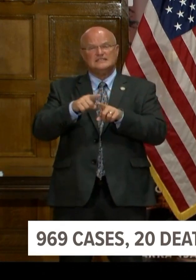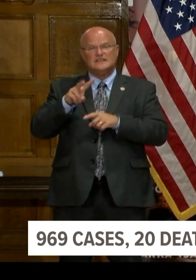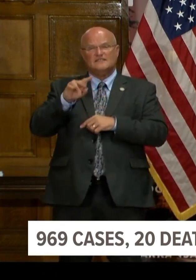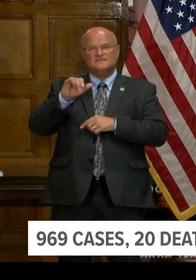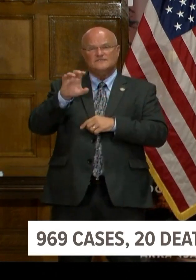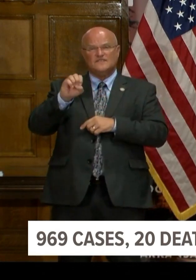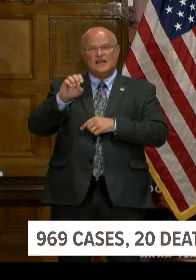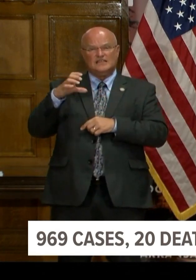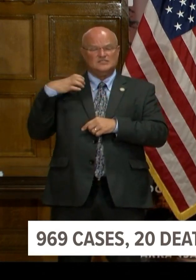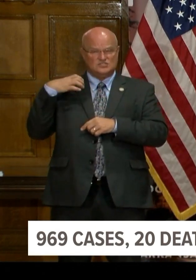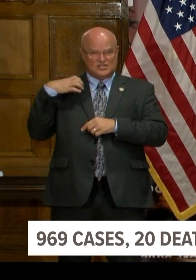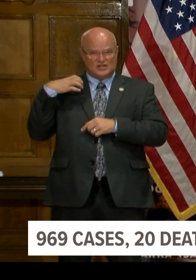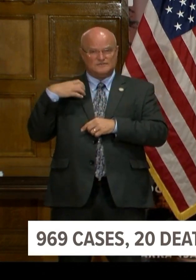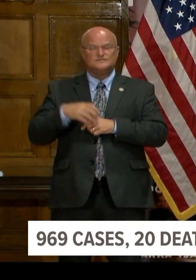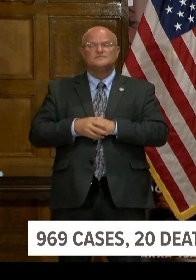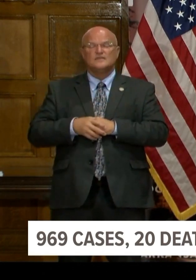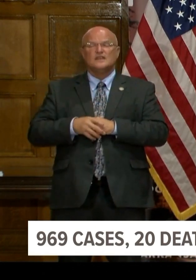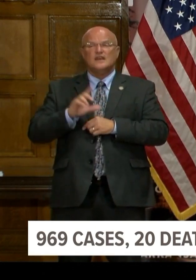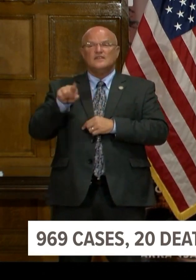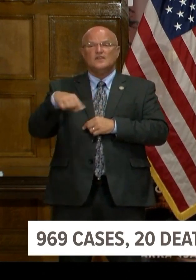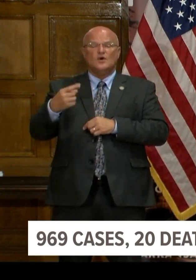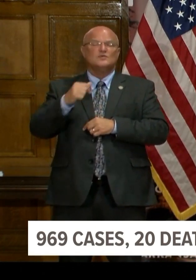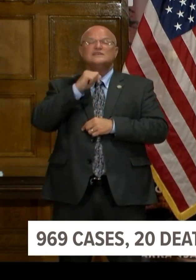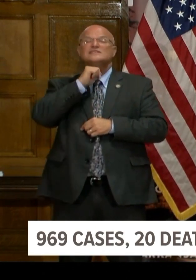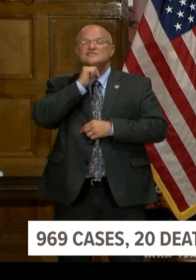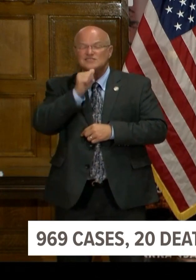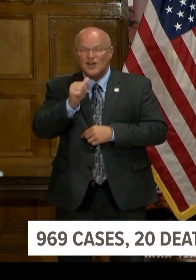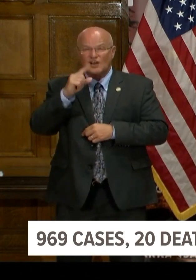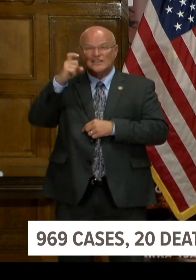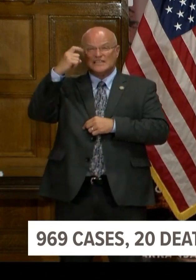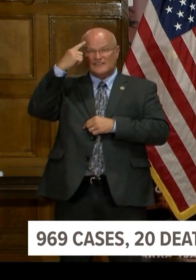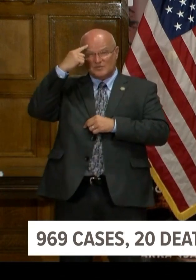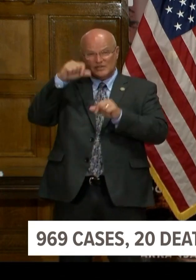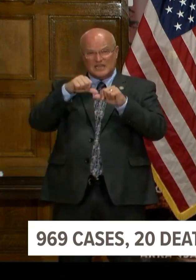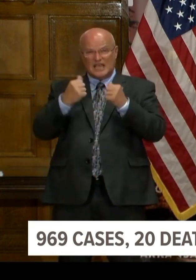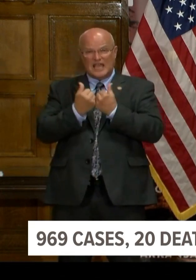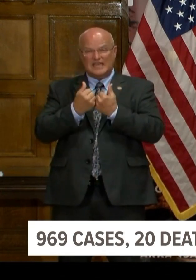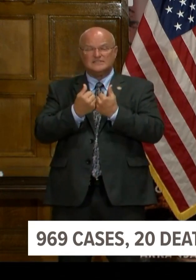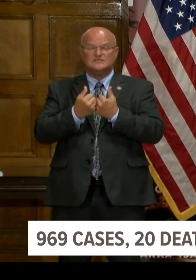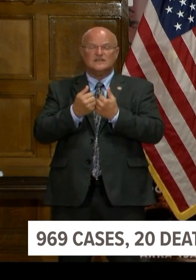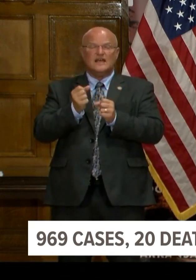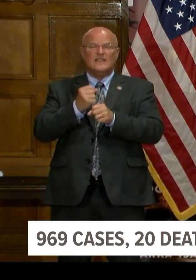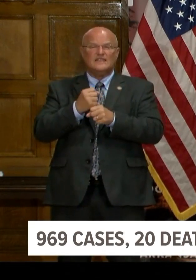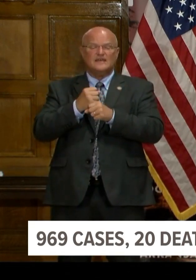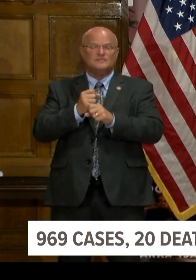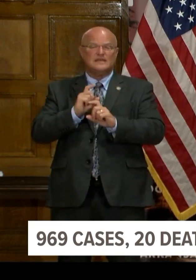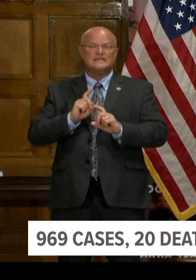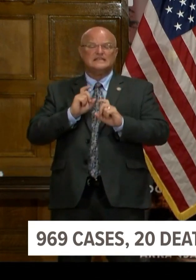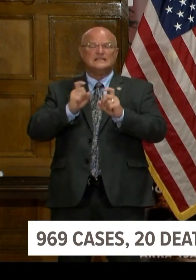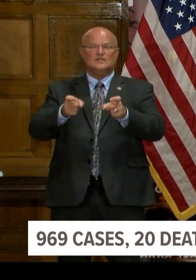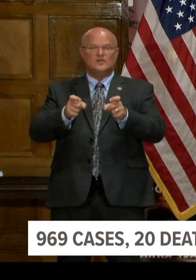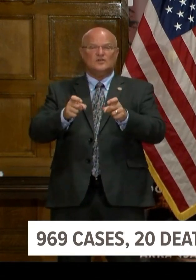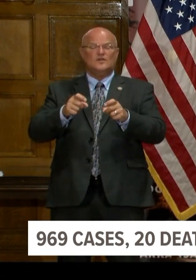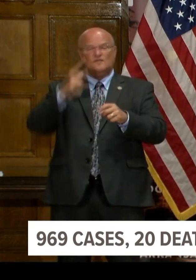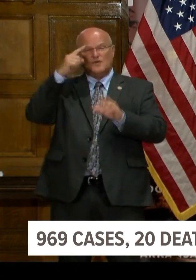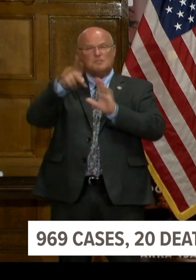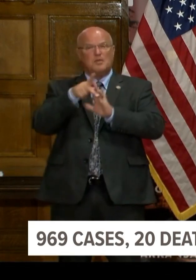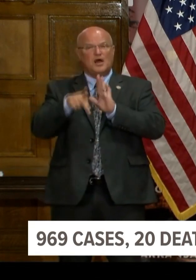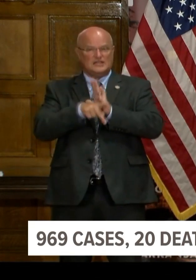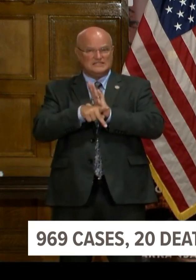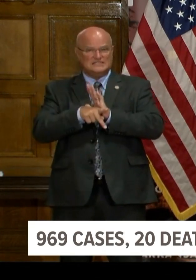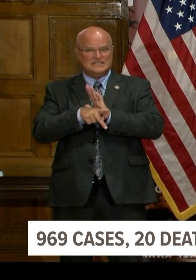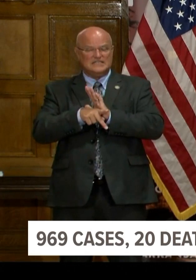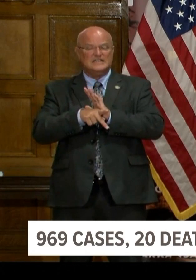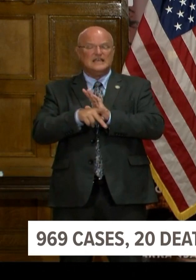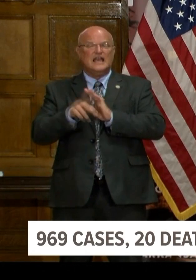chairman. It's the only non-governmental agency that makes, if you will, or issues recommendations for policy. Our